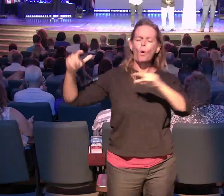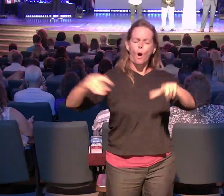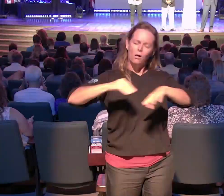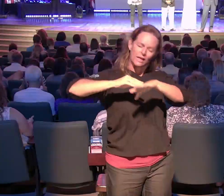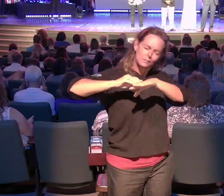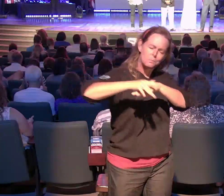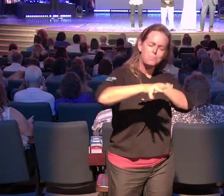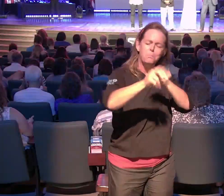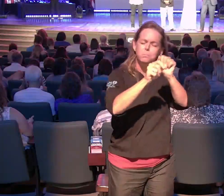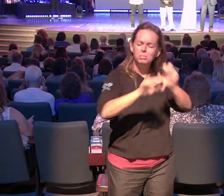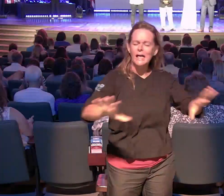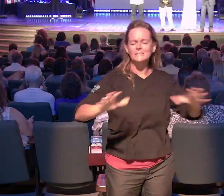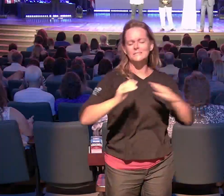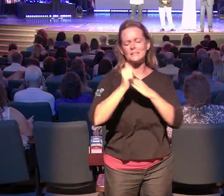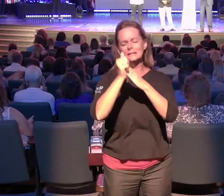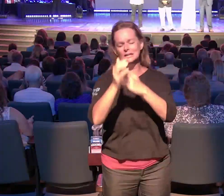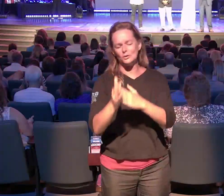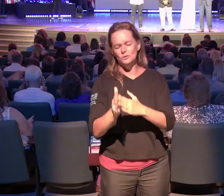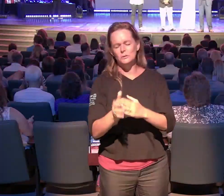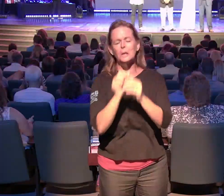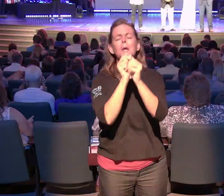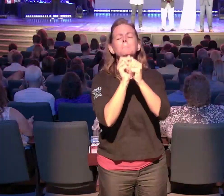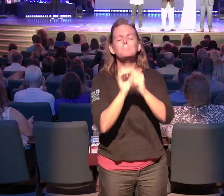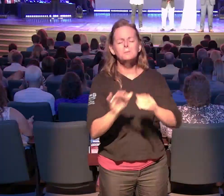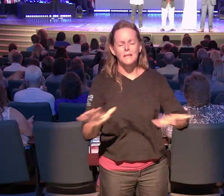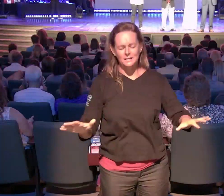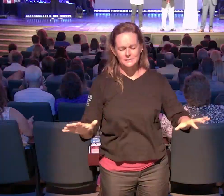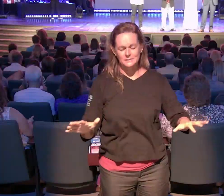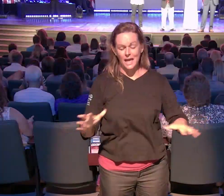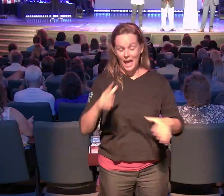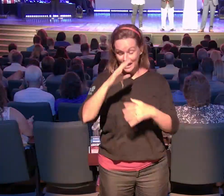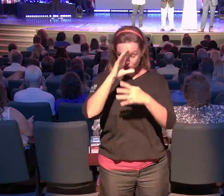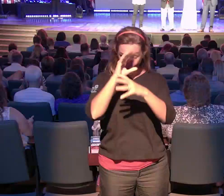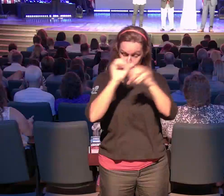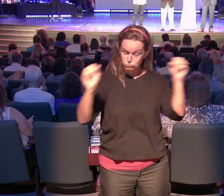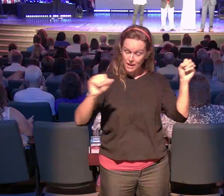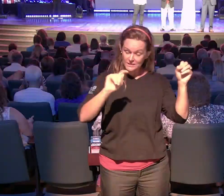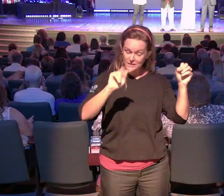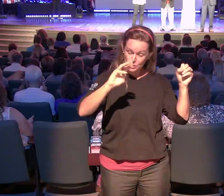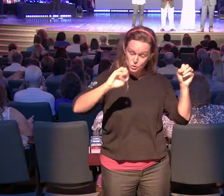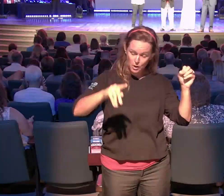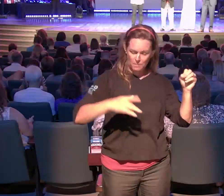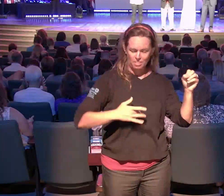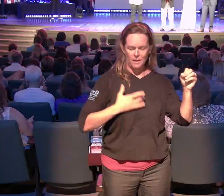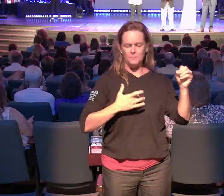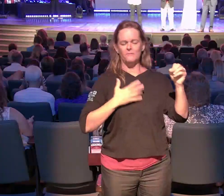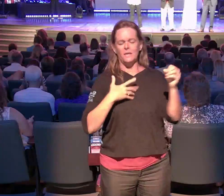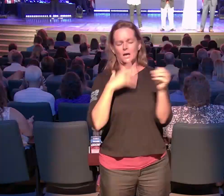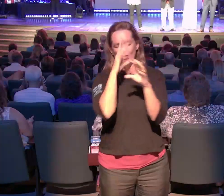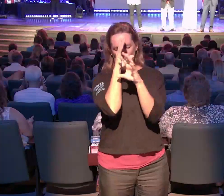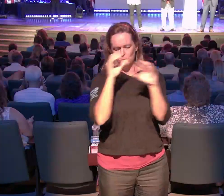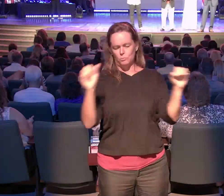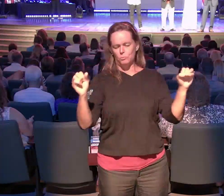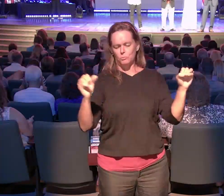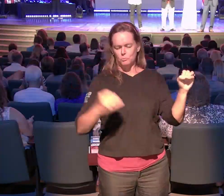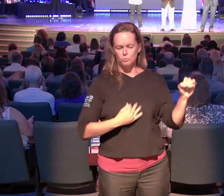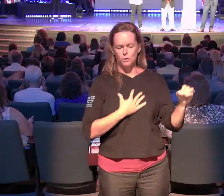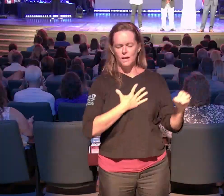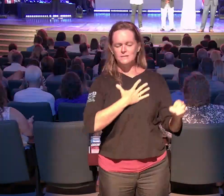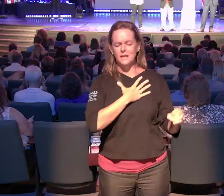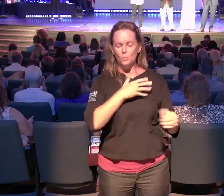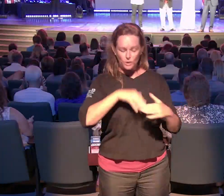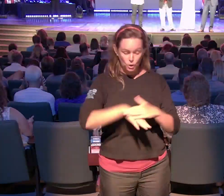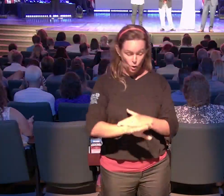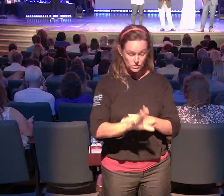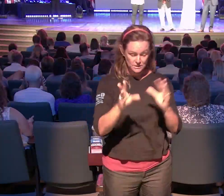leaders, Father God. That you just move through our president, Father, that President Trump just feels the presence of God as he walks in the